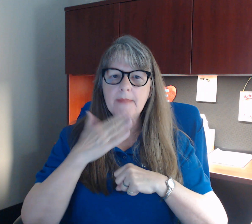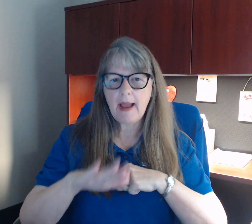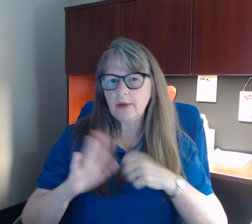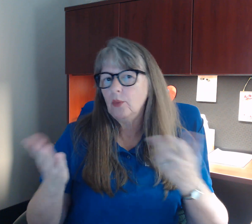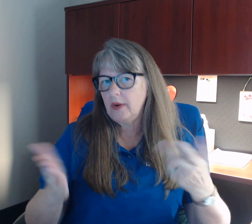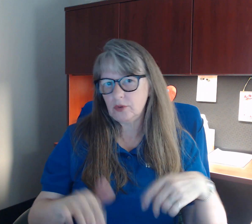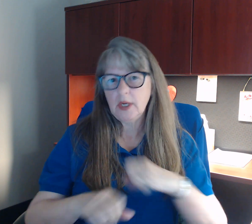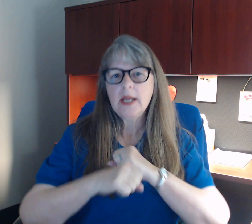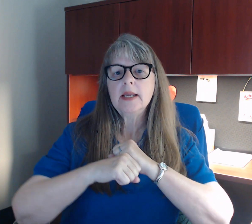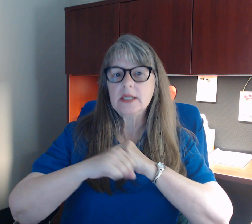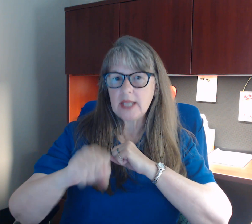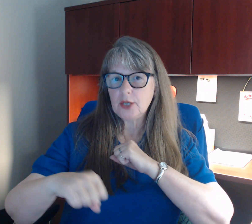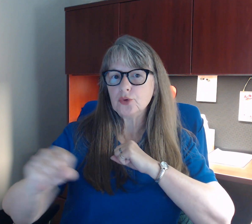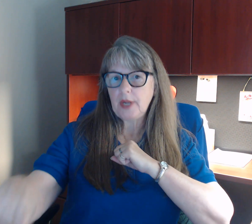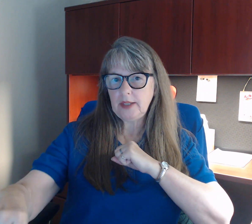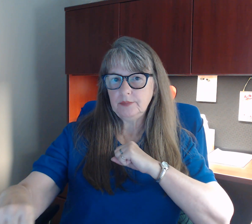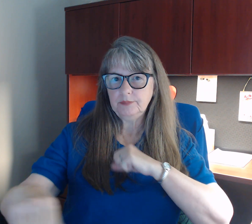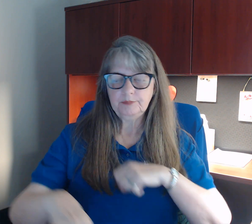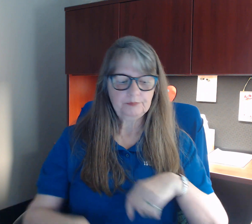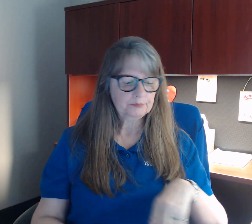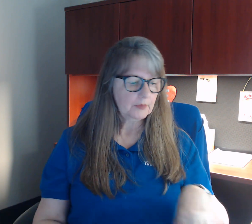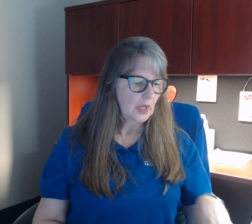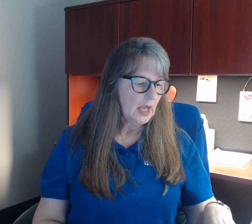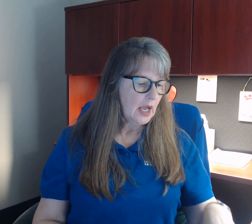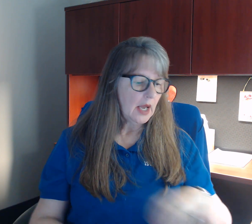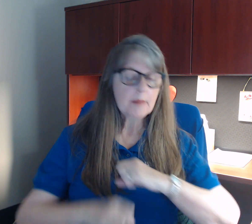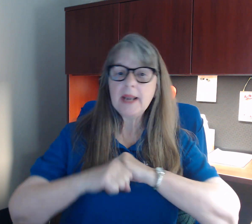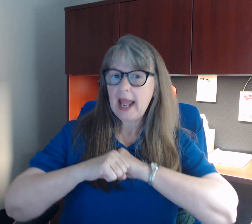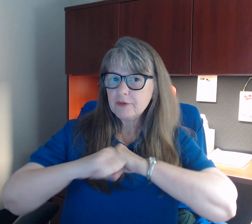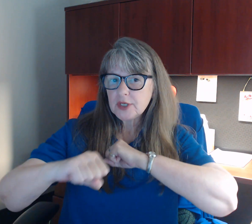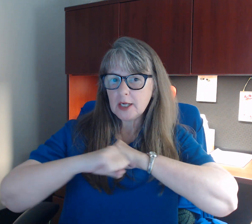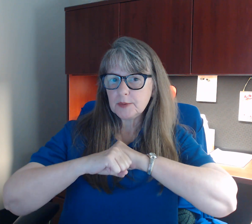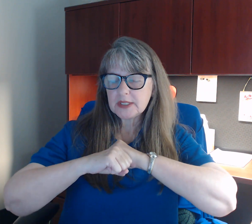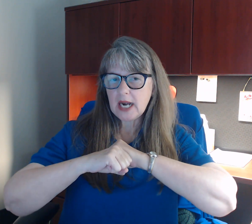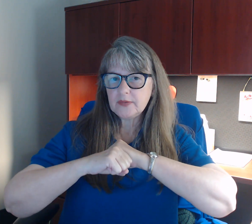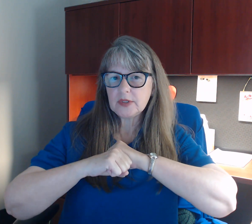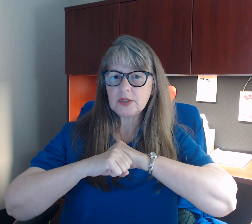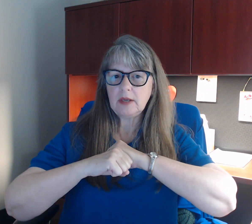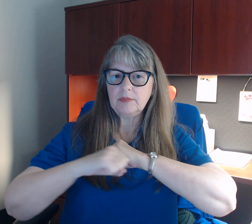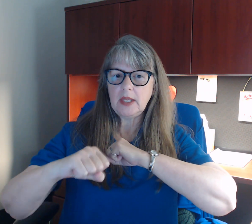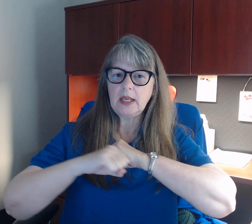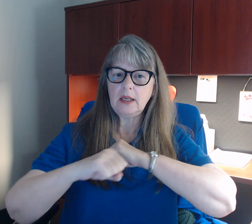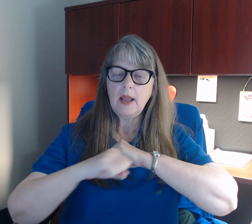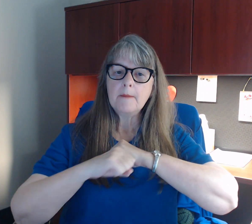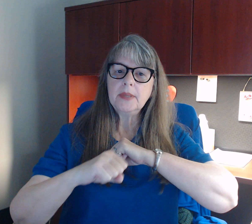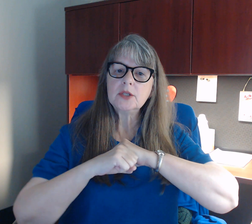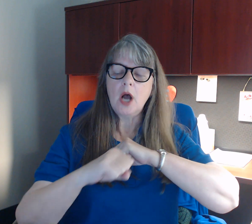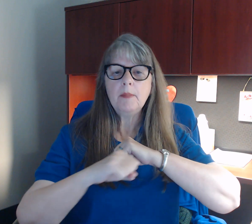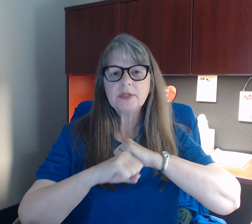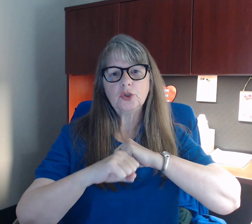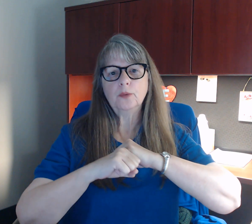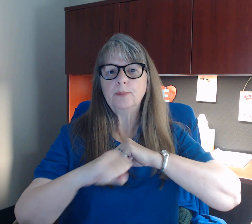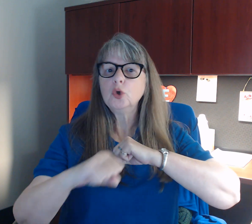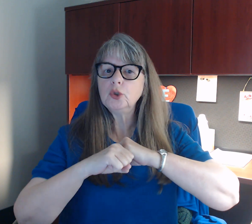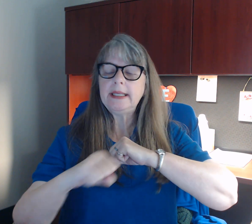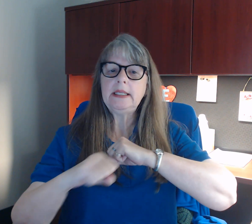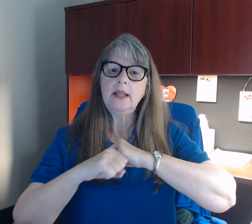or whatever. Exaggerate. But advertisement is kind of in the same thing, but it's almost like you're pulling